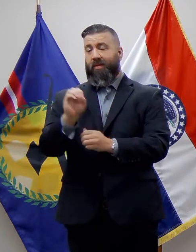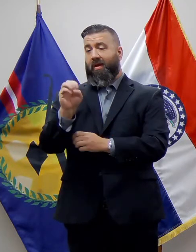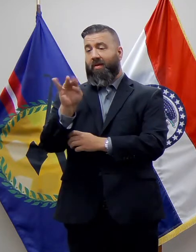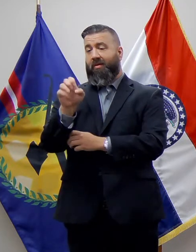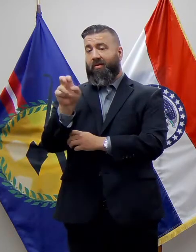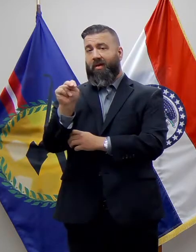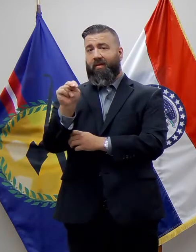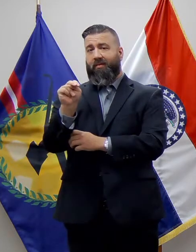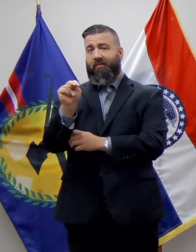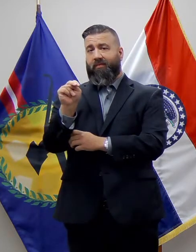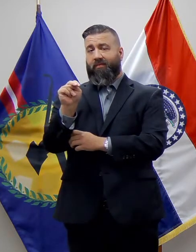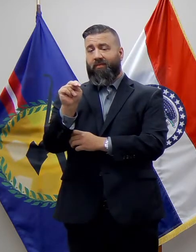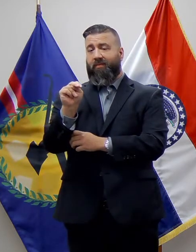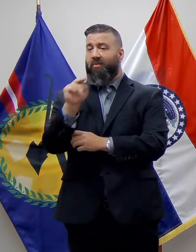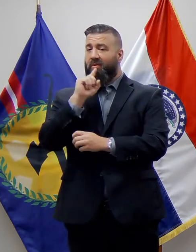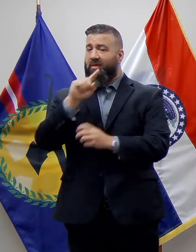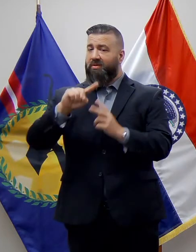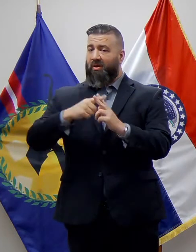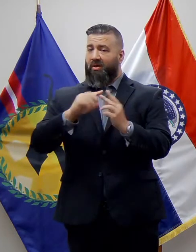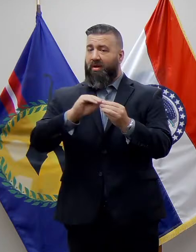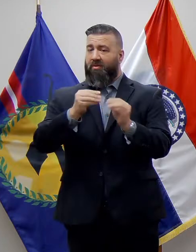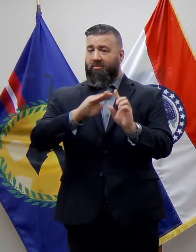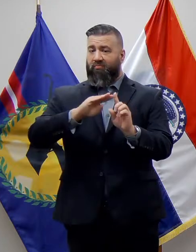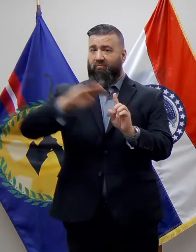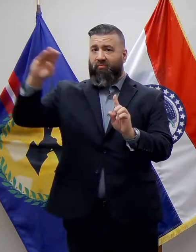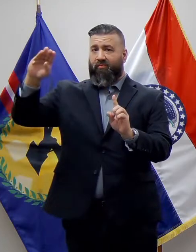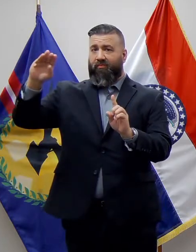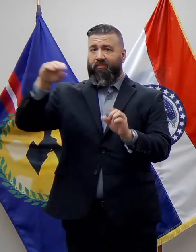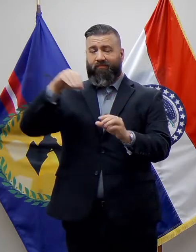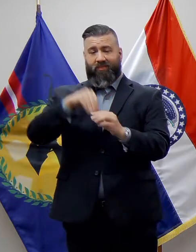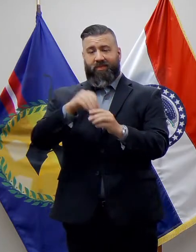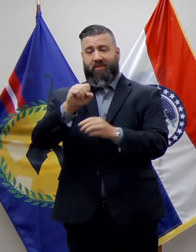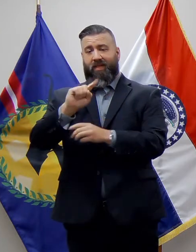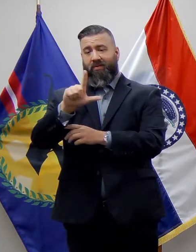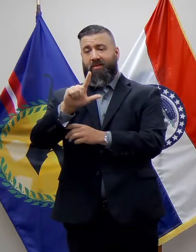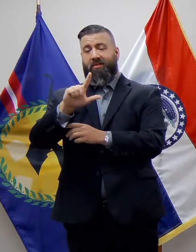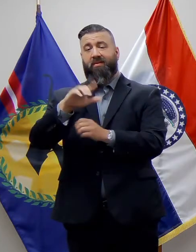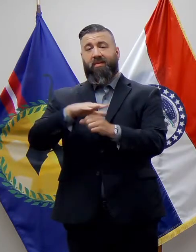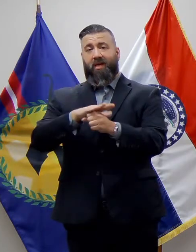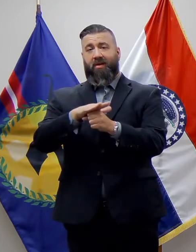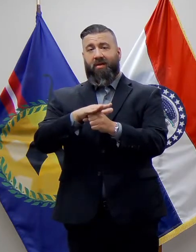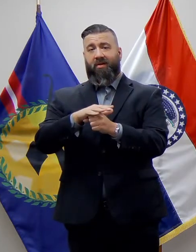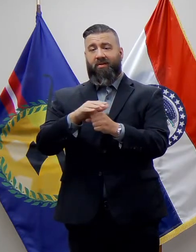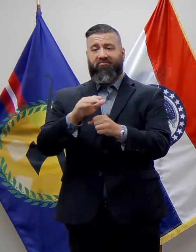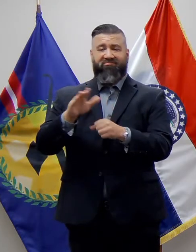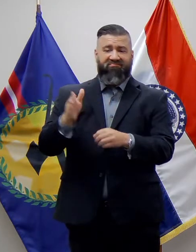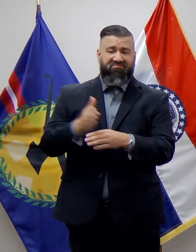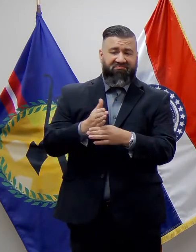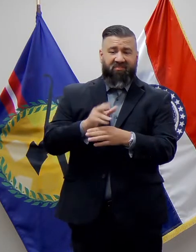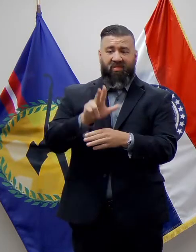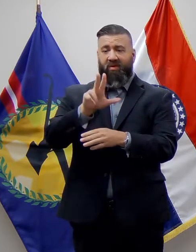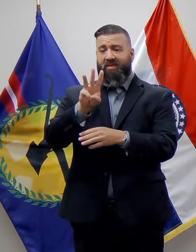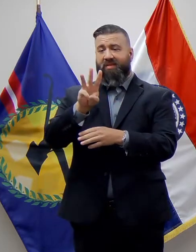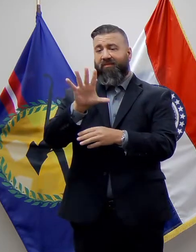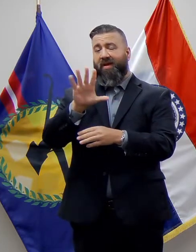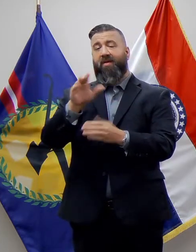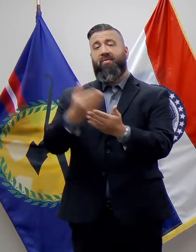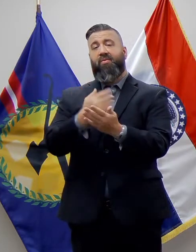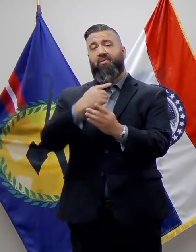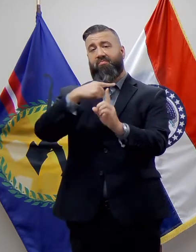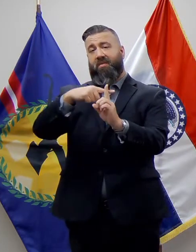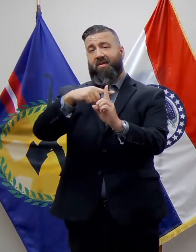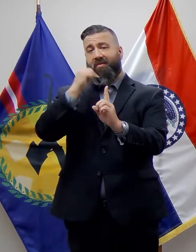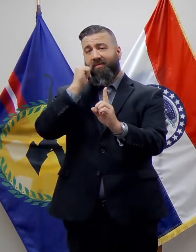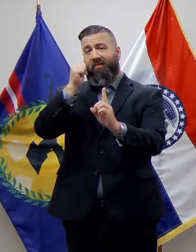In St. Louis County, we're averaging 336 new cases per day, and early indicators are the variant is milder than